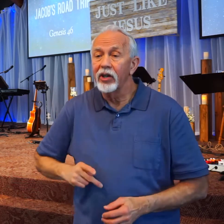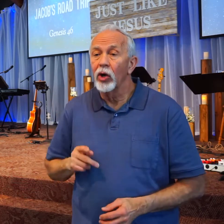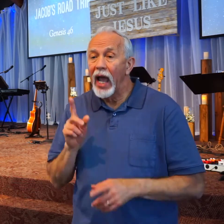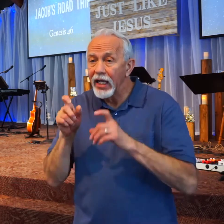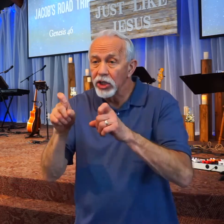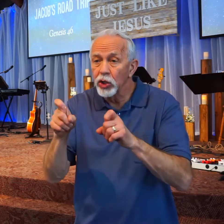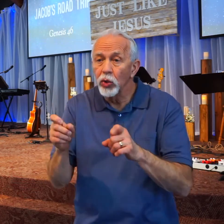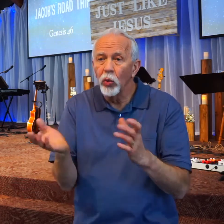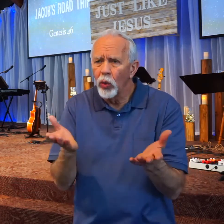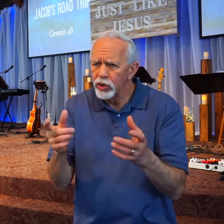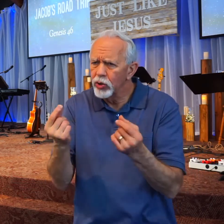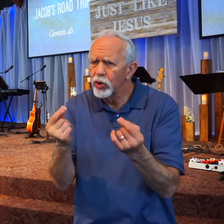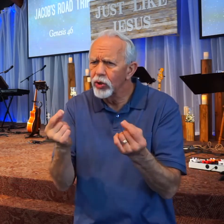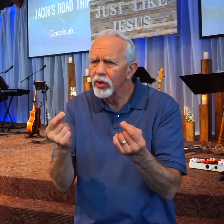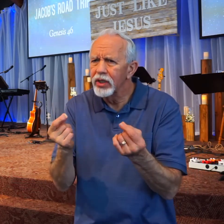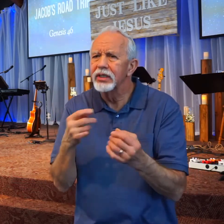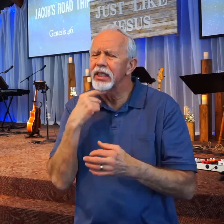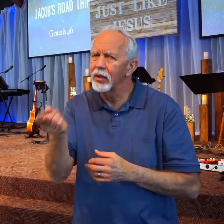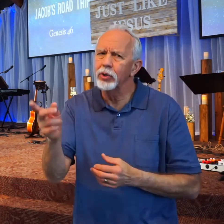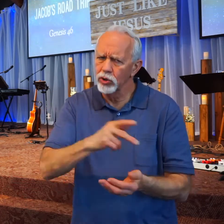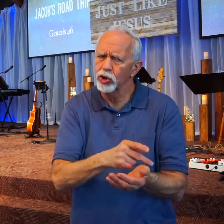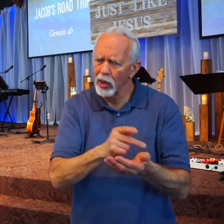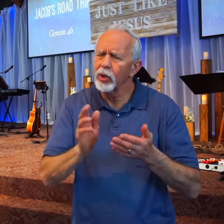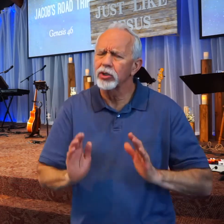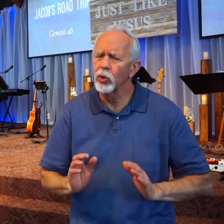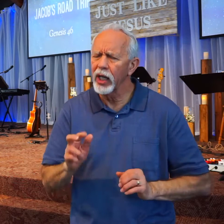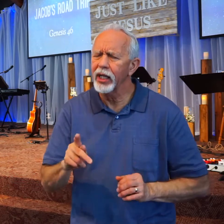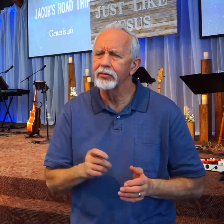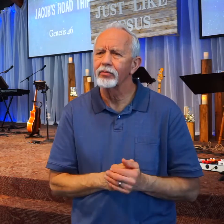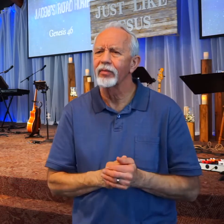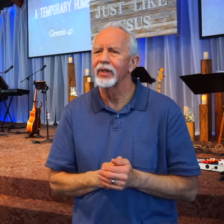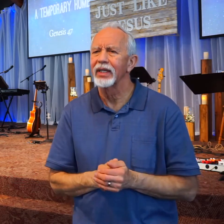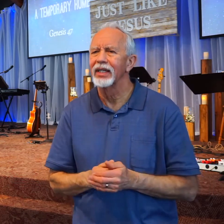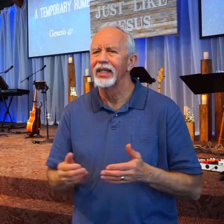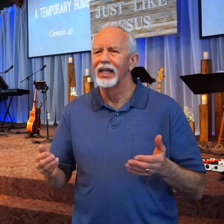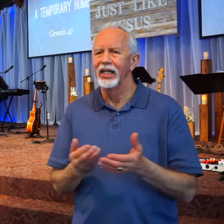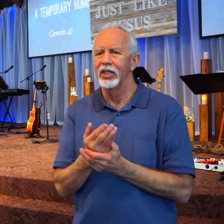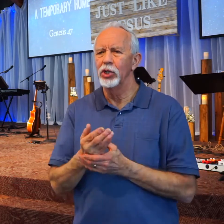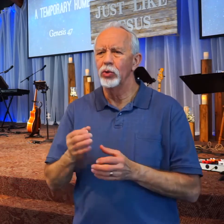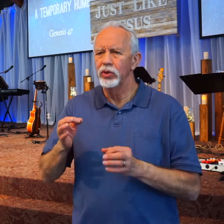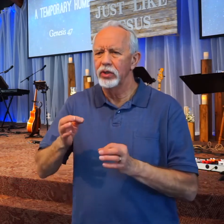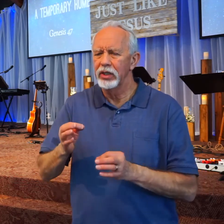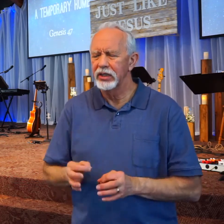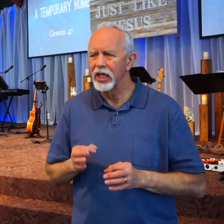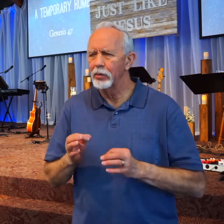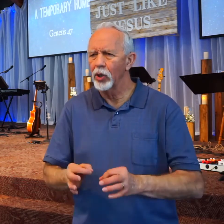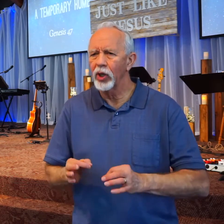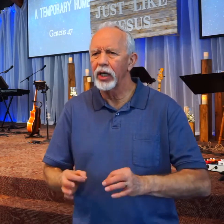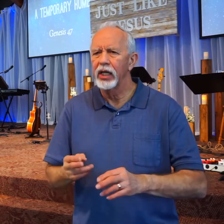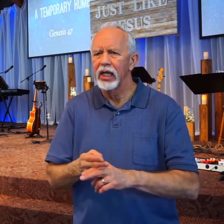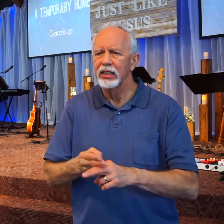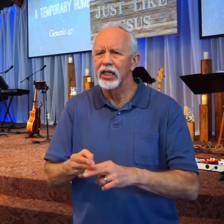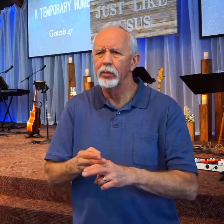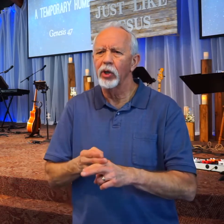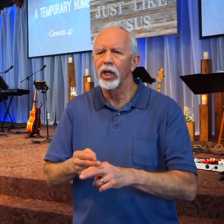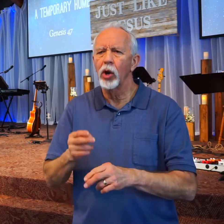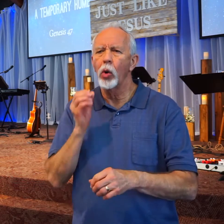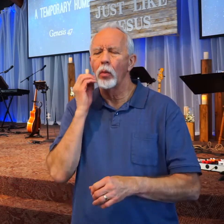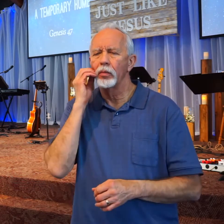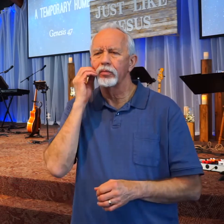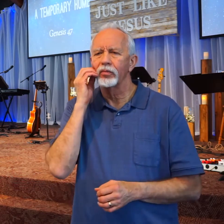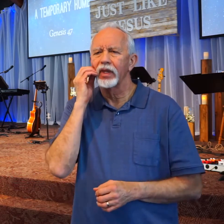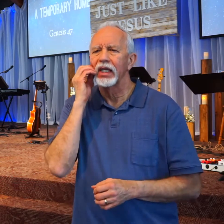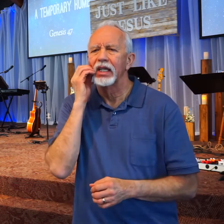shepherds." Got it. Chapter 47. A new temporary home. Pharaoh rushes to meet Jacob.